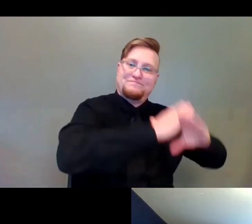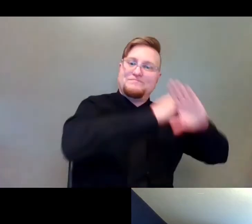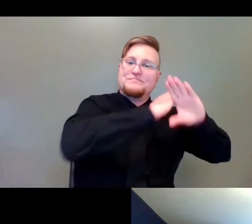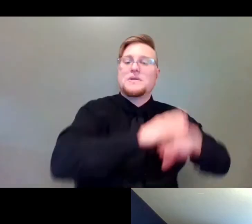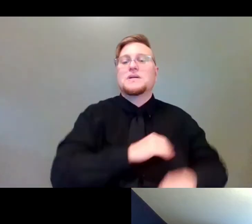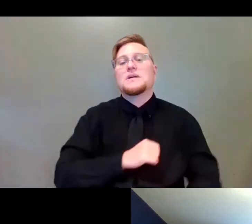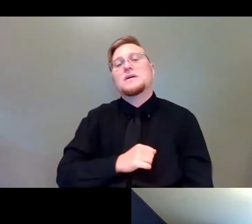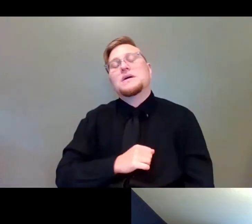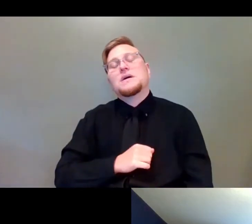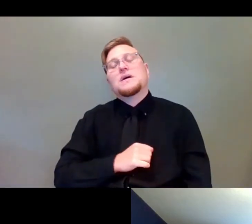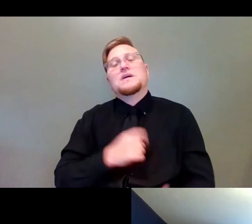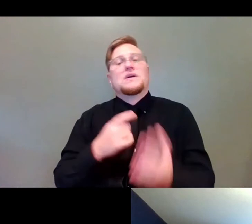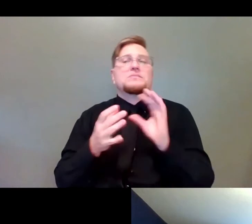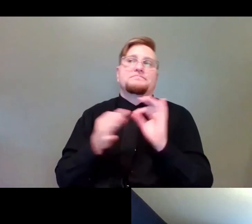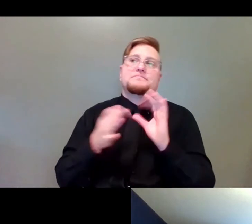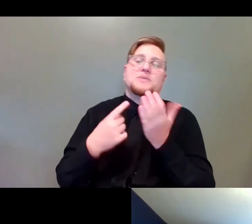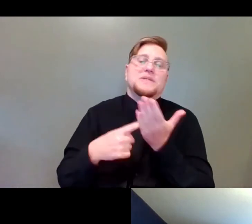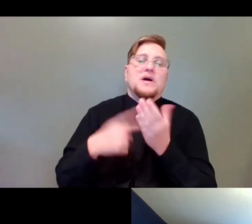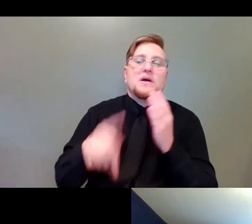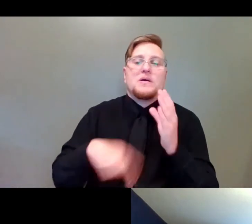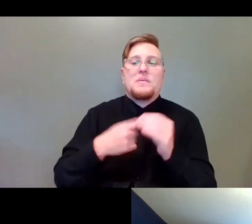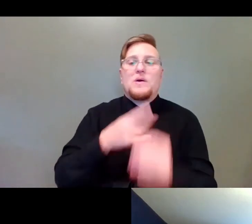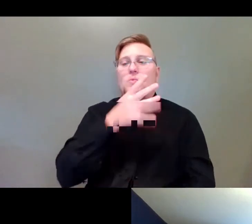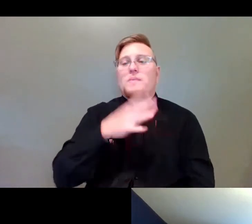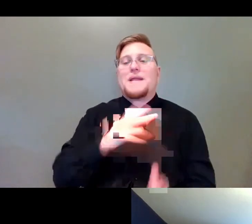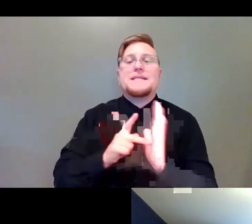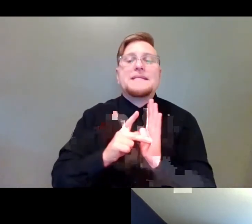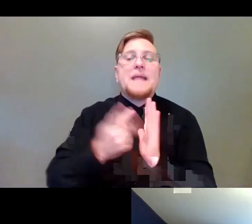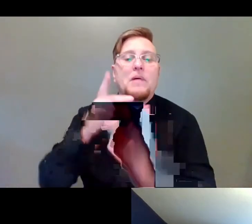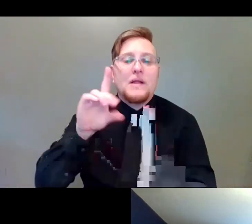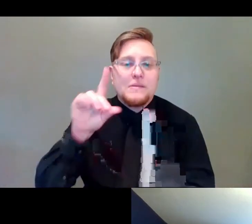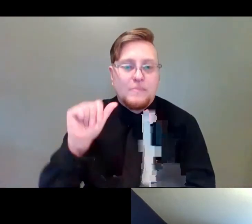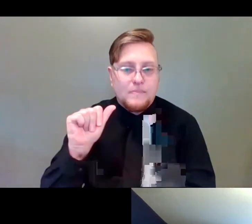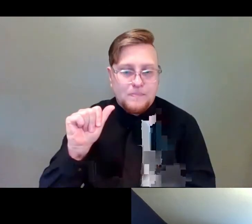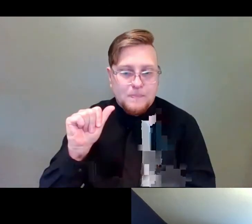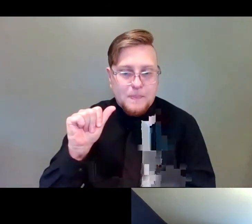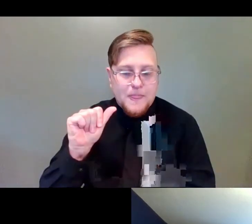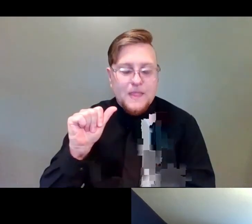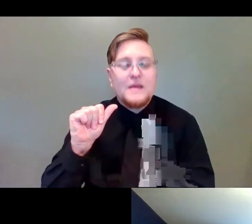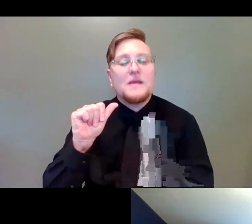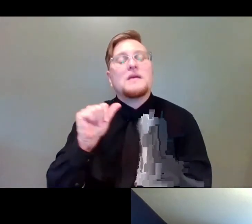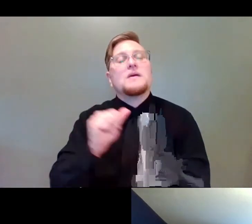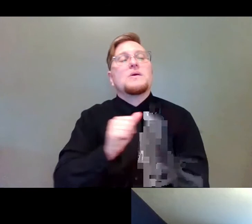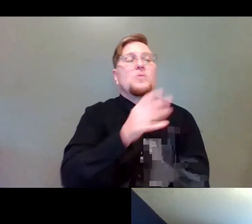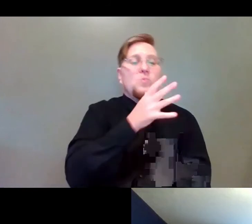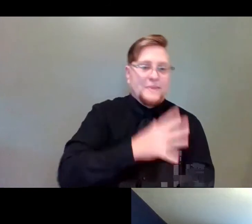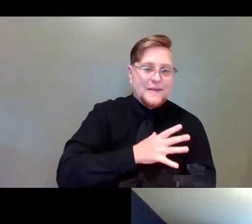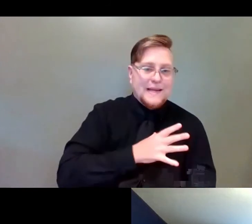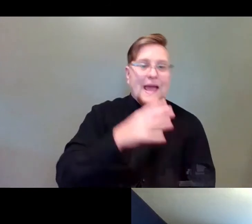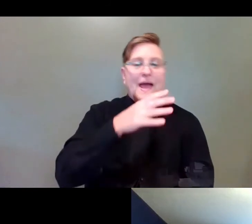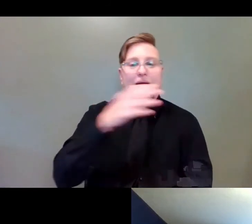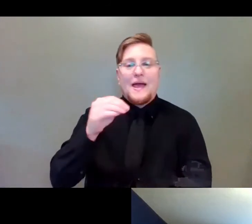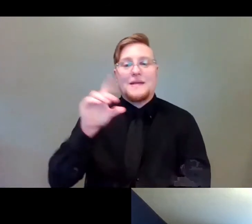doubly discriminated once you're a disabled woman, and once you're disabled, once you're a woman, it's really important to also flip